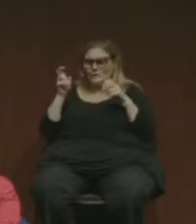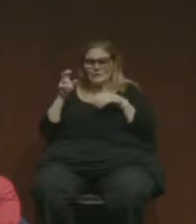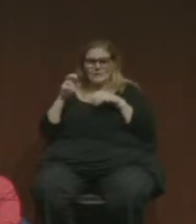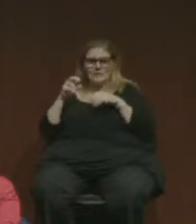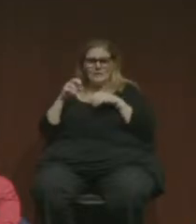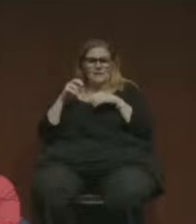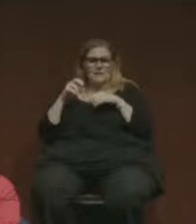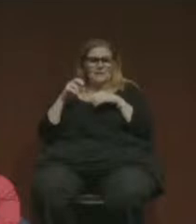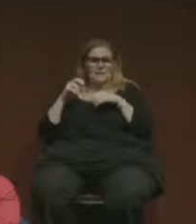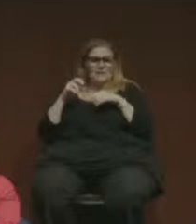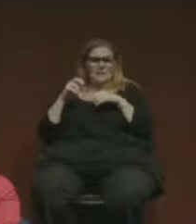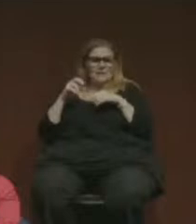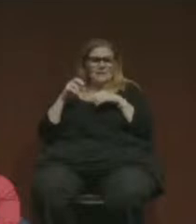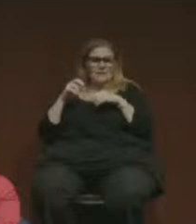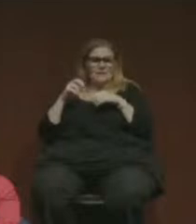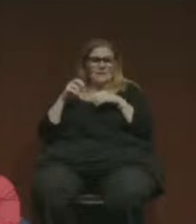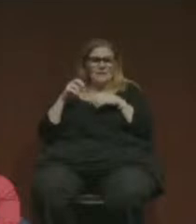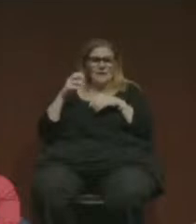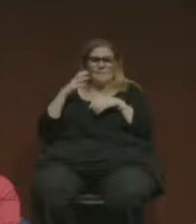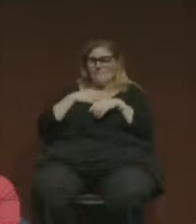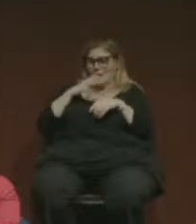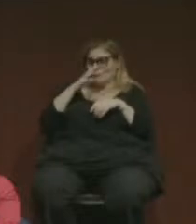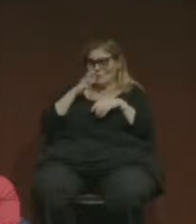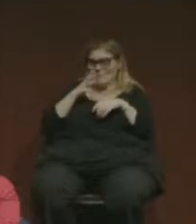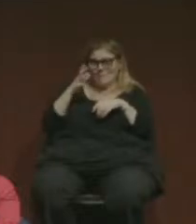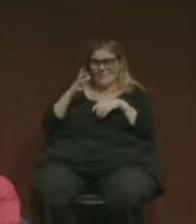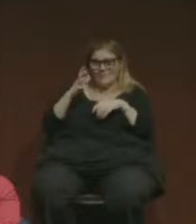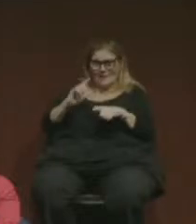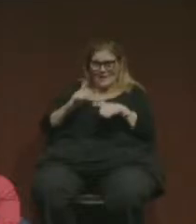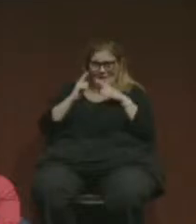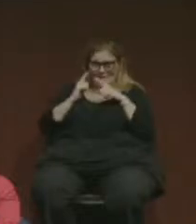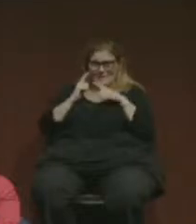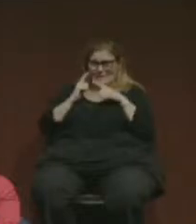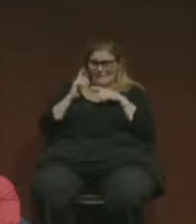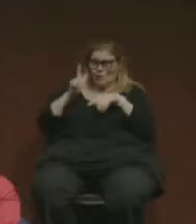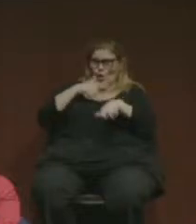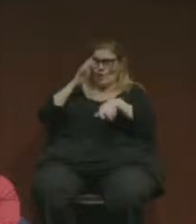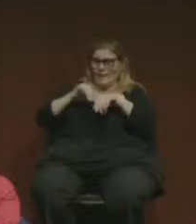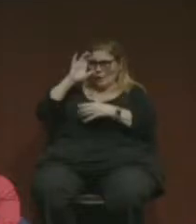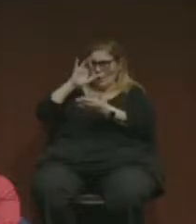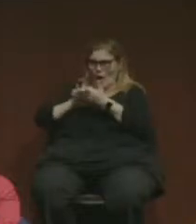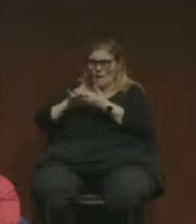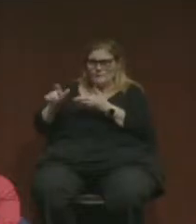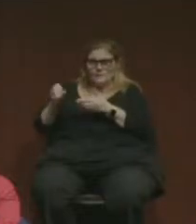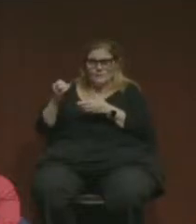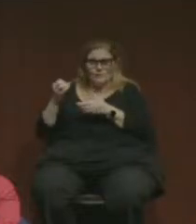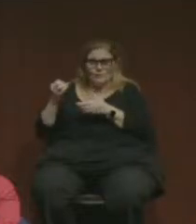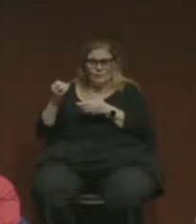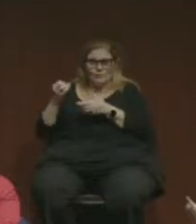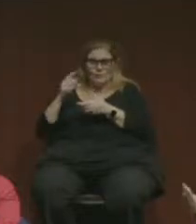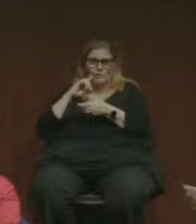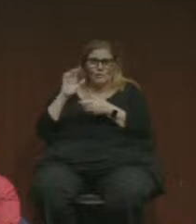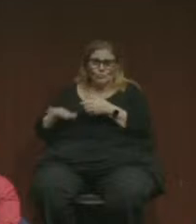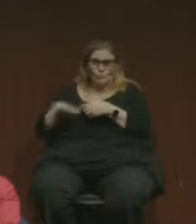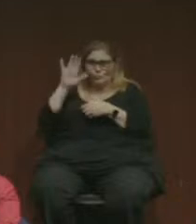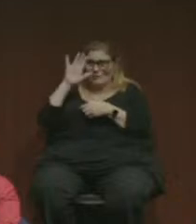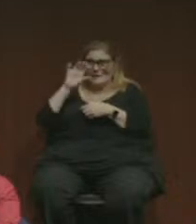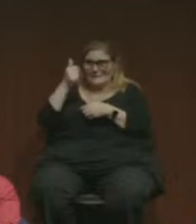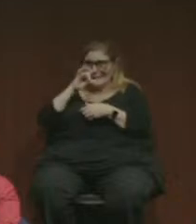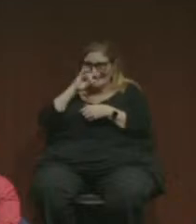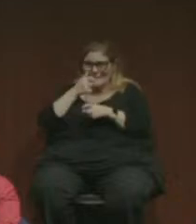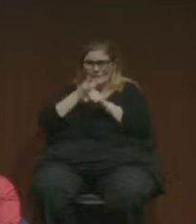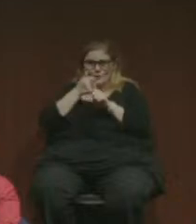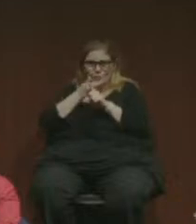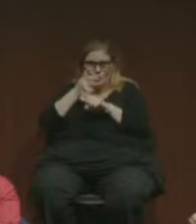And, you know, my grandmother outlived her husband. And so she was like raising 10 kids by